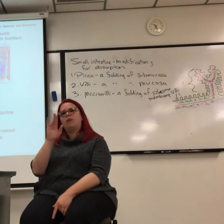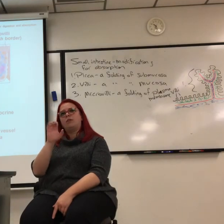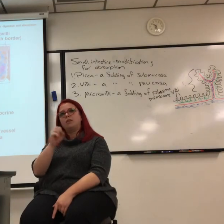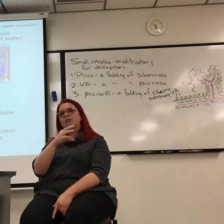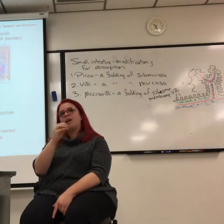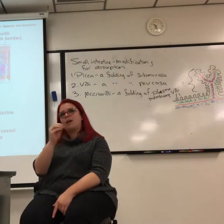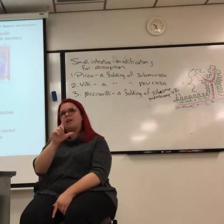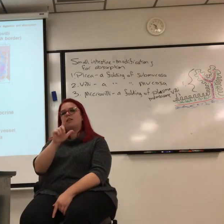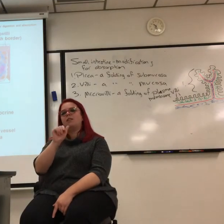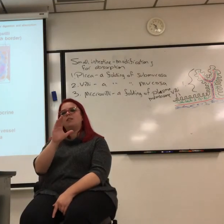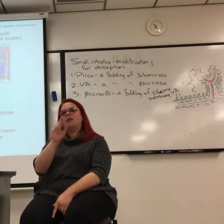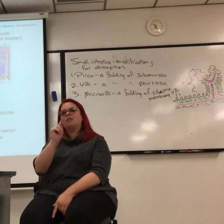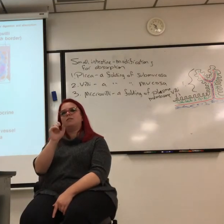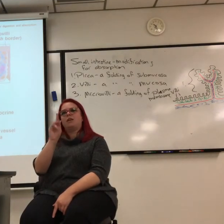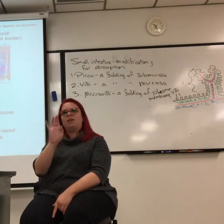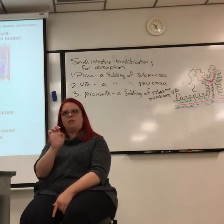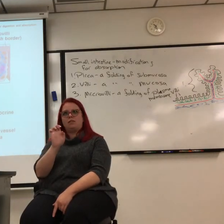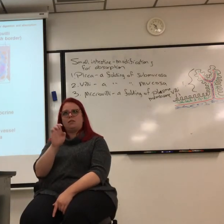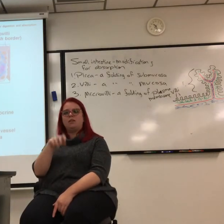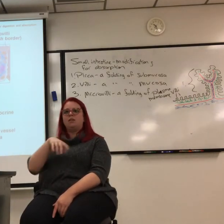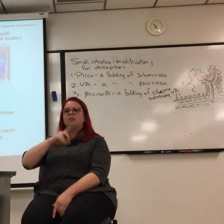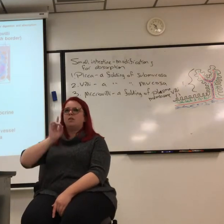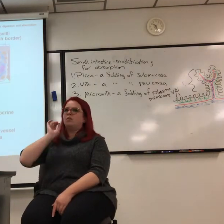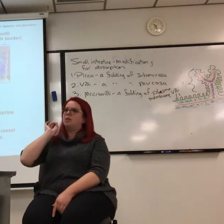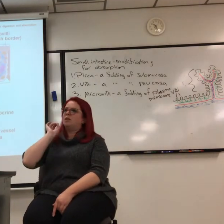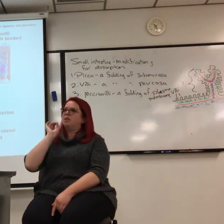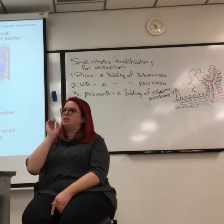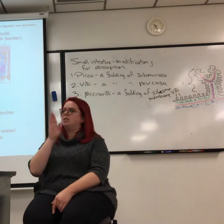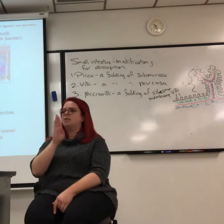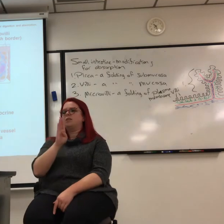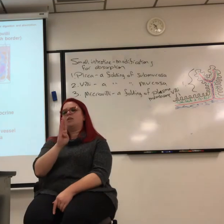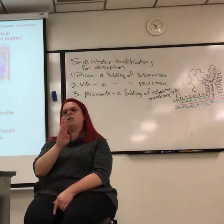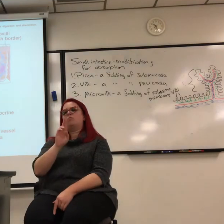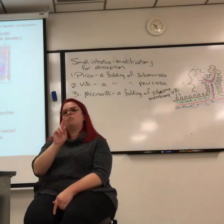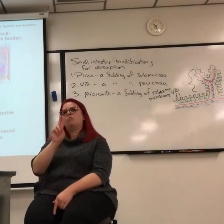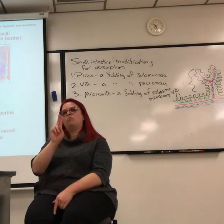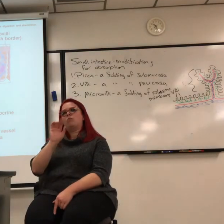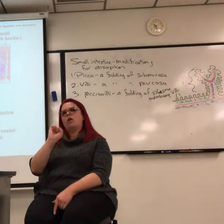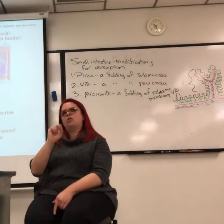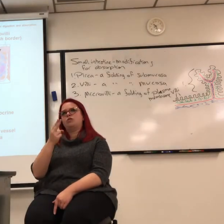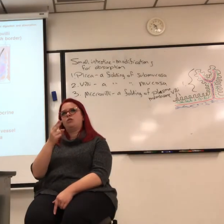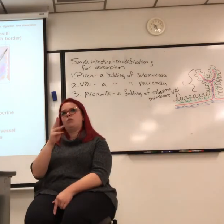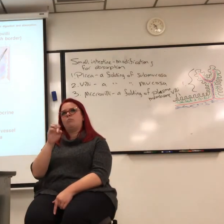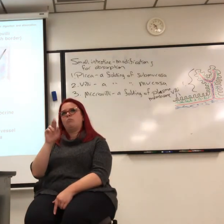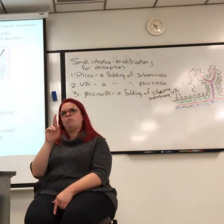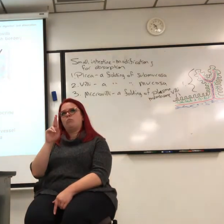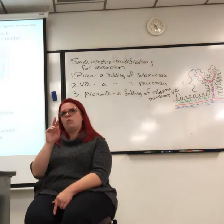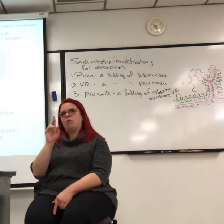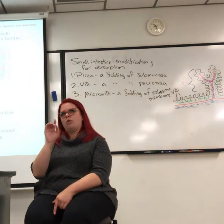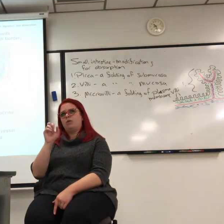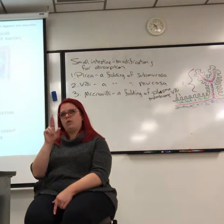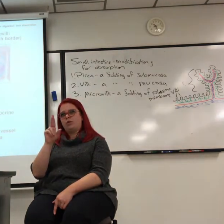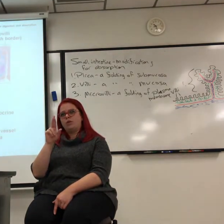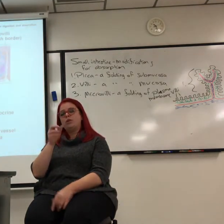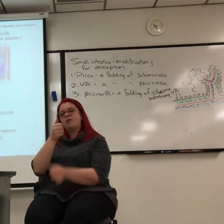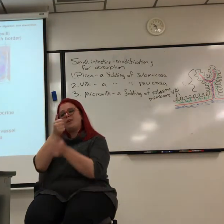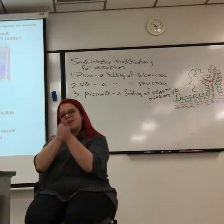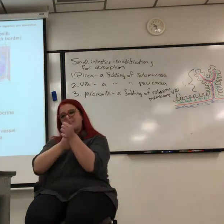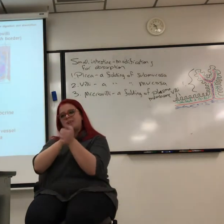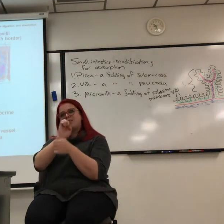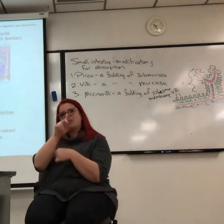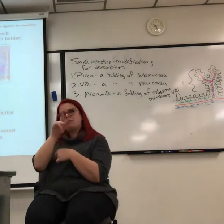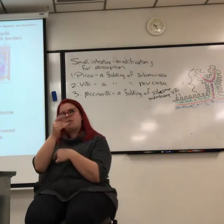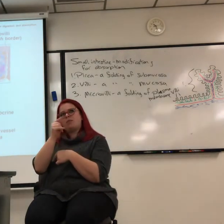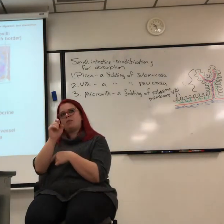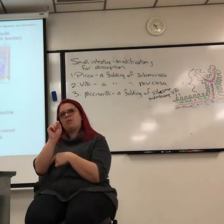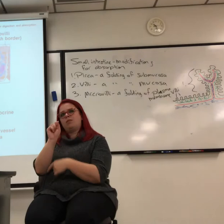Villi. Here is the brush border, folding of each epithelial cell. I even